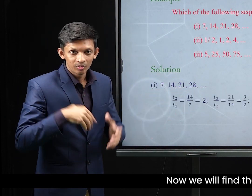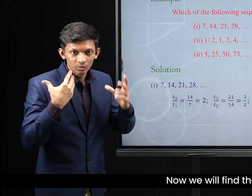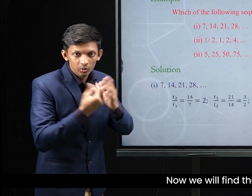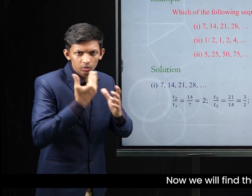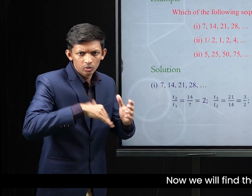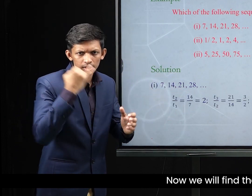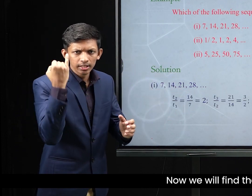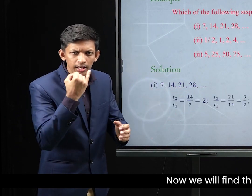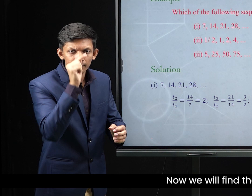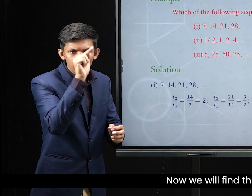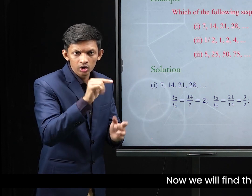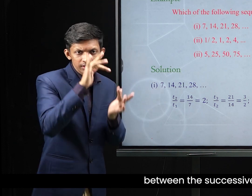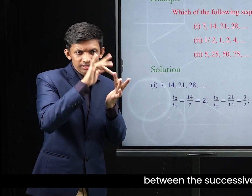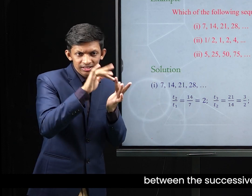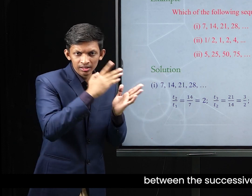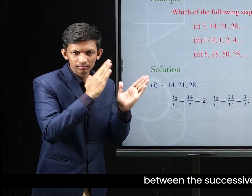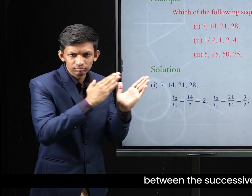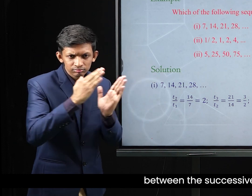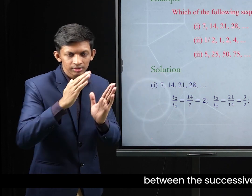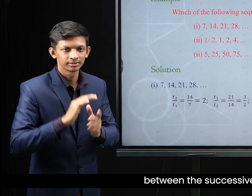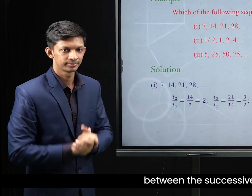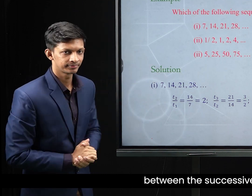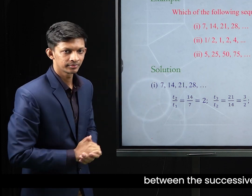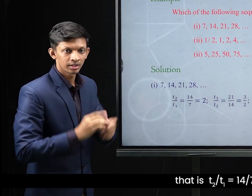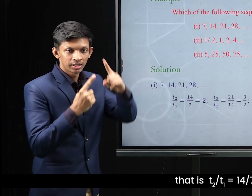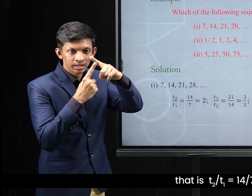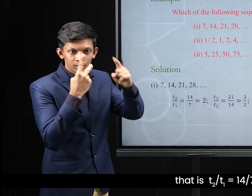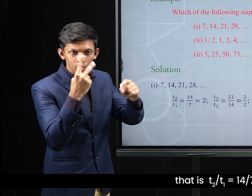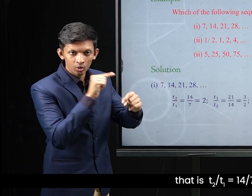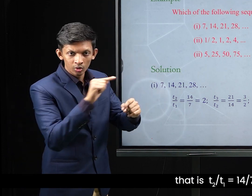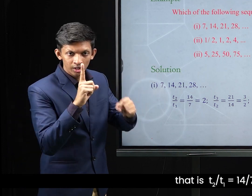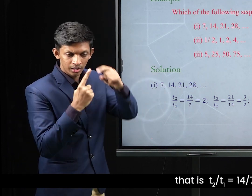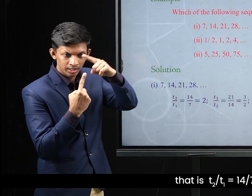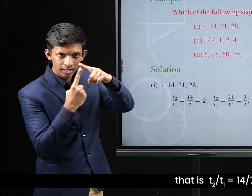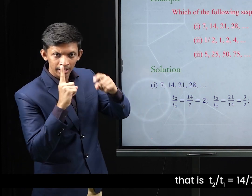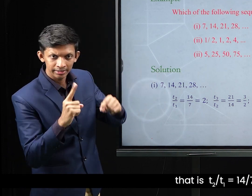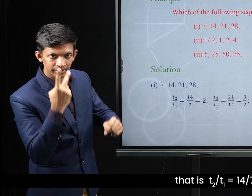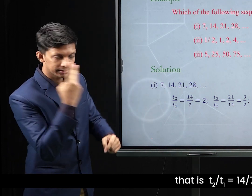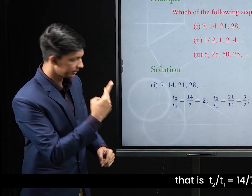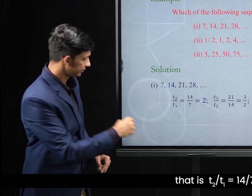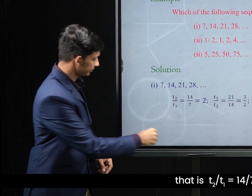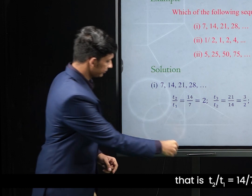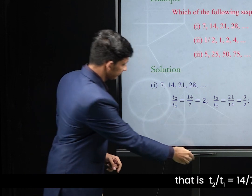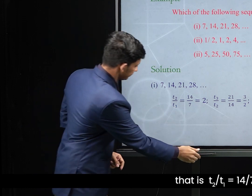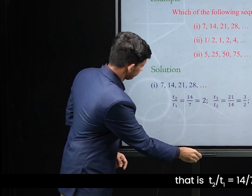Now we will find the ratios between the successive terms, that is T2 by T1 is equal to 14 by